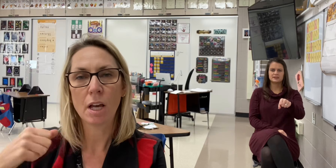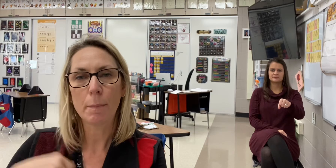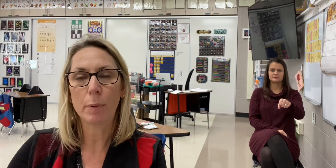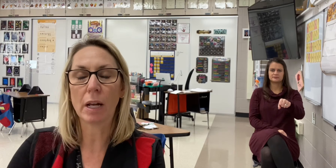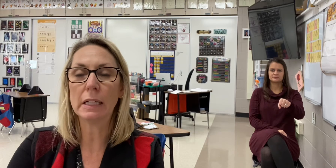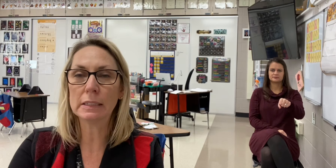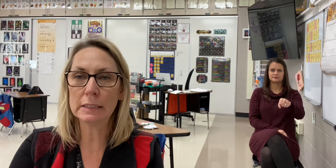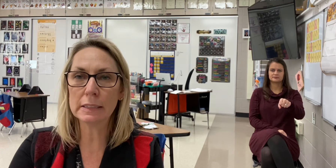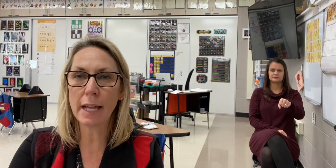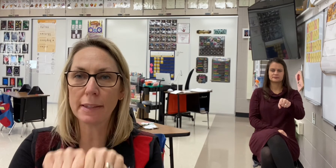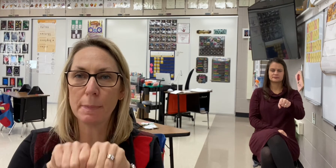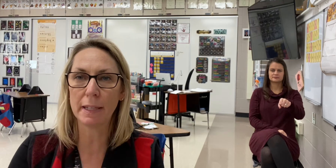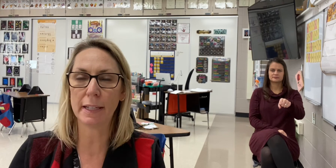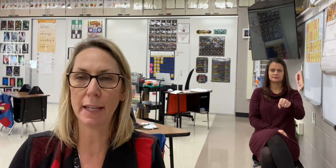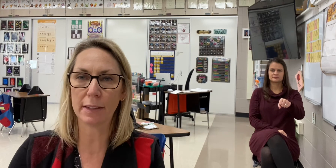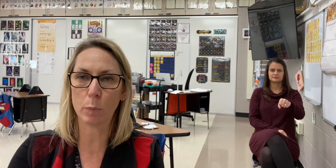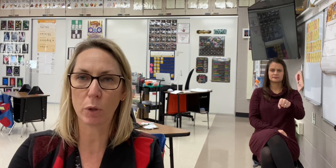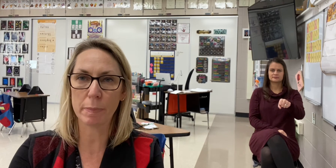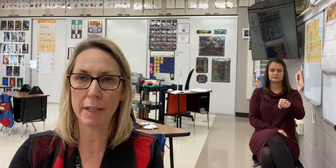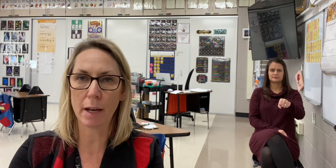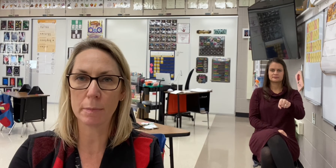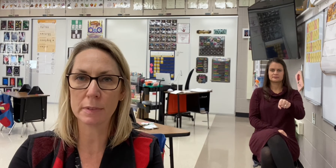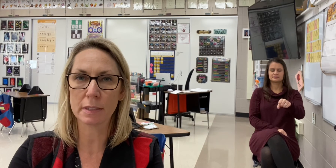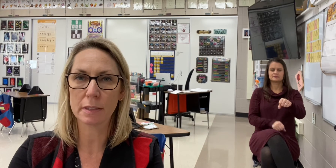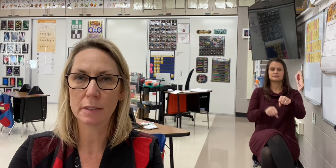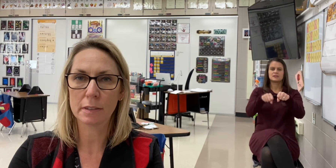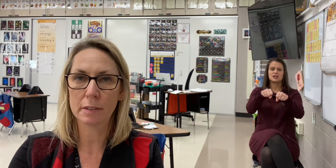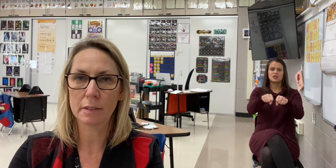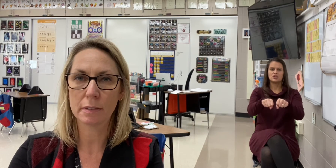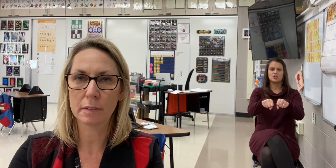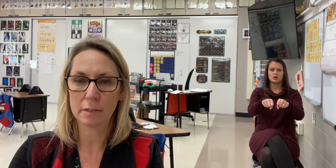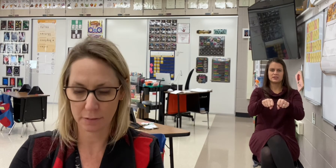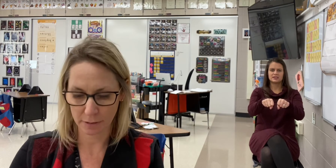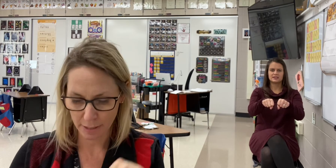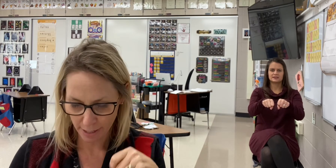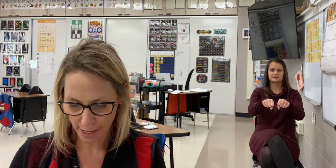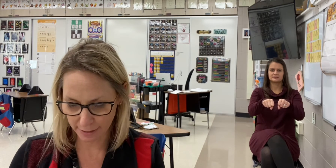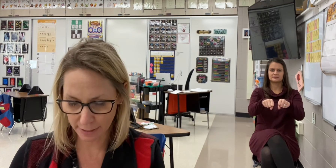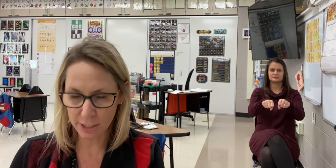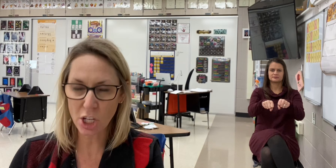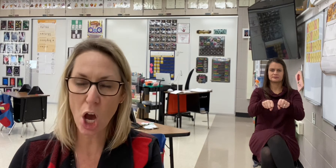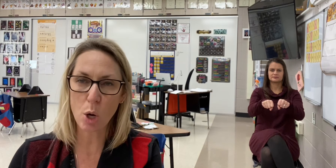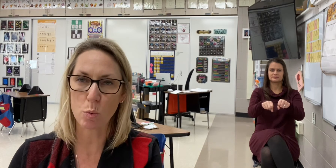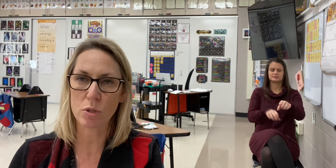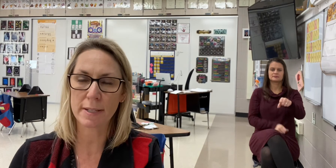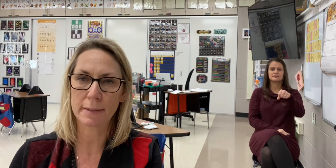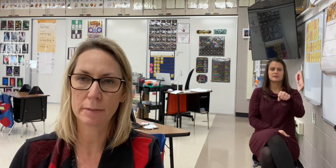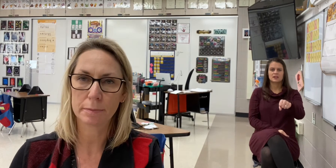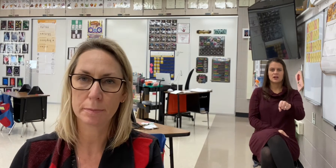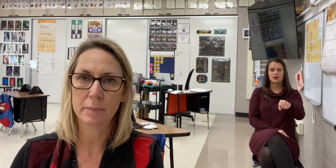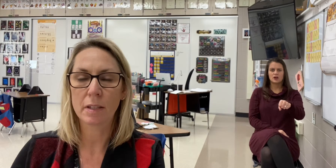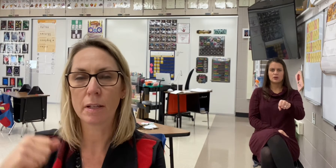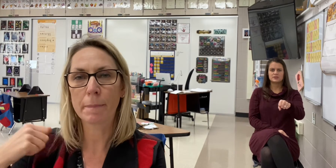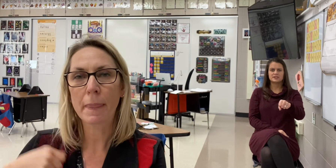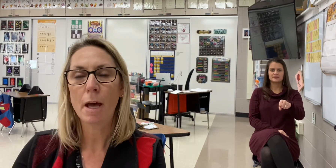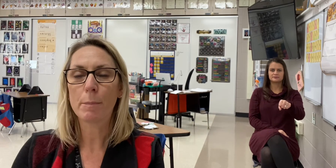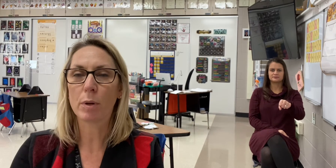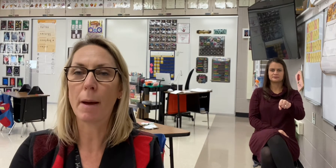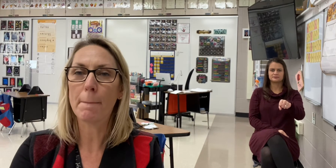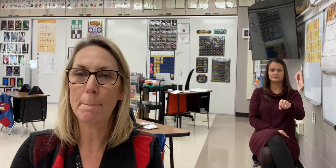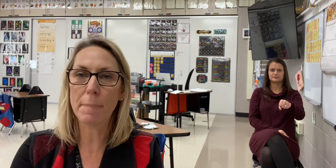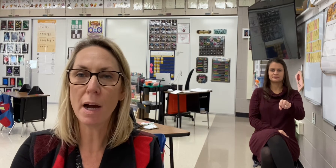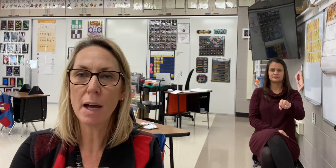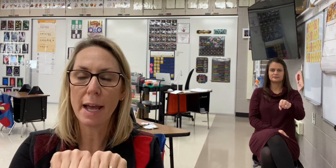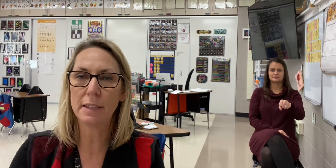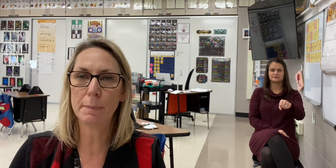Oat. Put a N at the beginning and the word becomes? Note. Ending is oat. Oat. Put